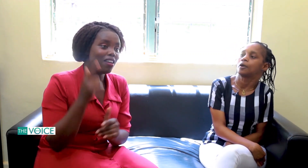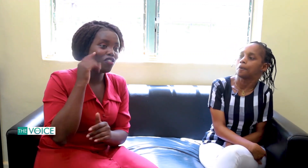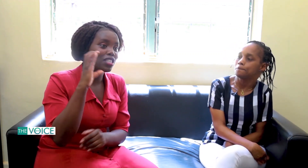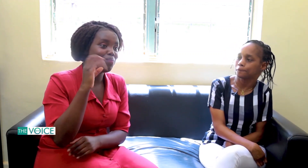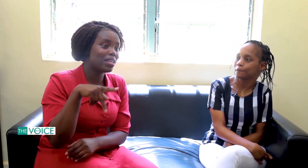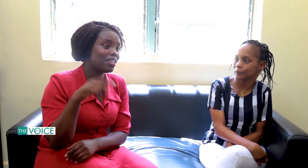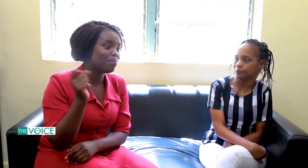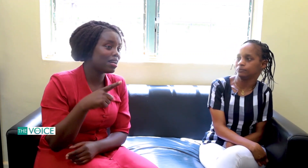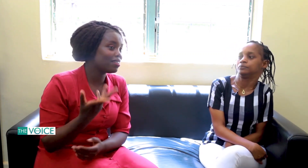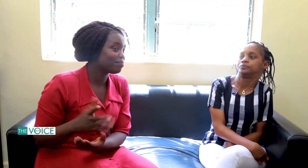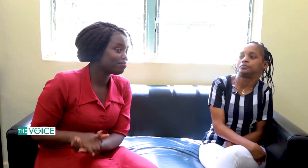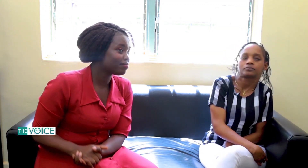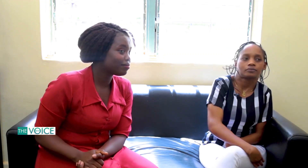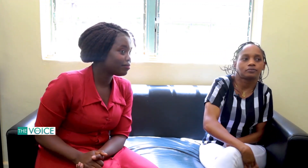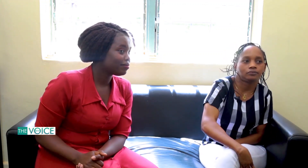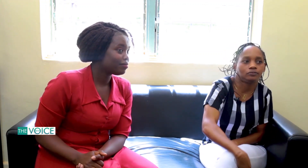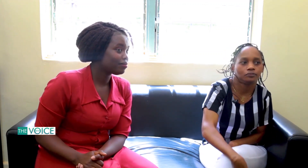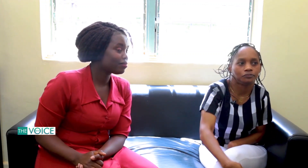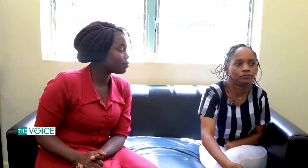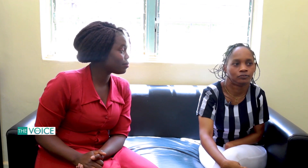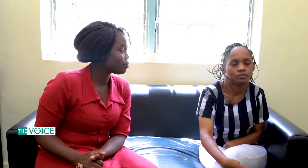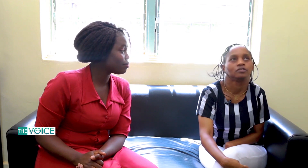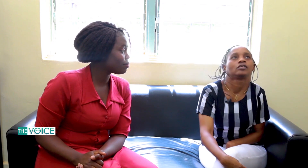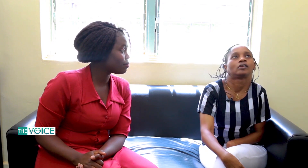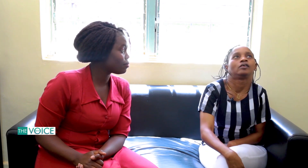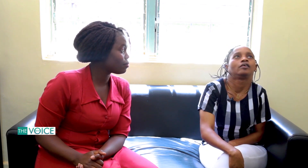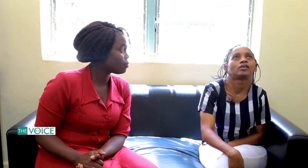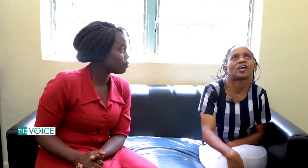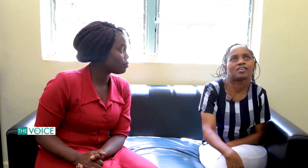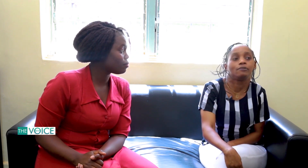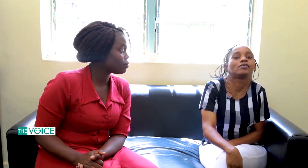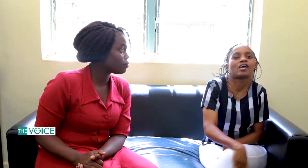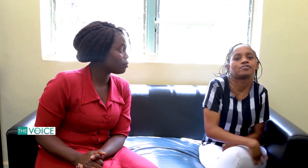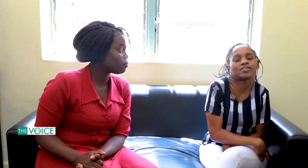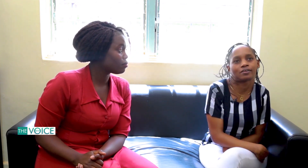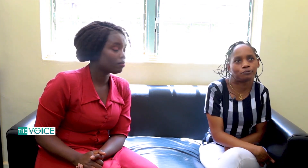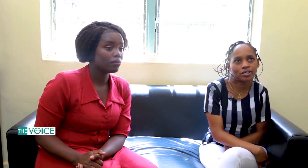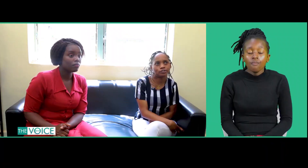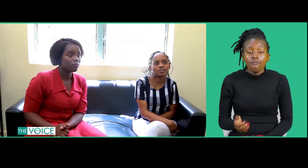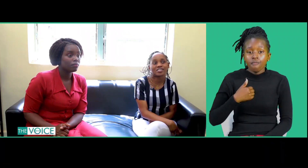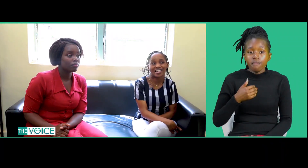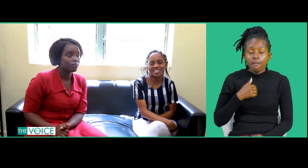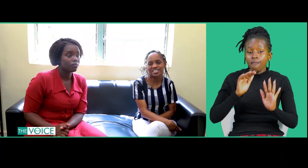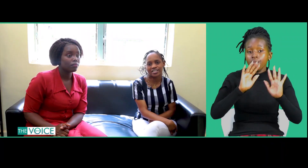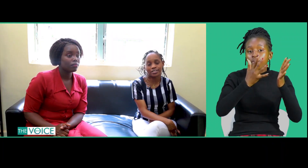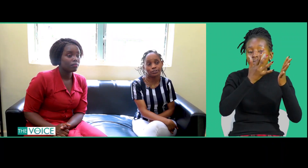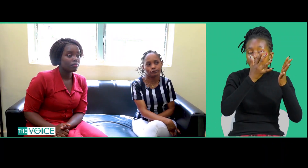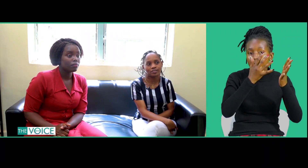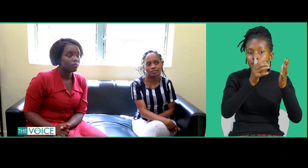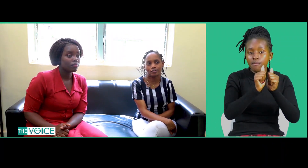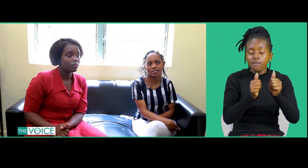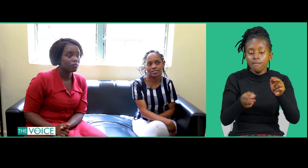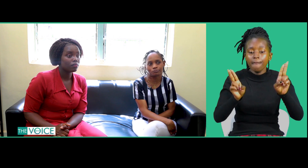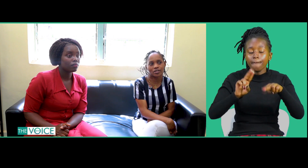general plan? Any general plan for cerebral palsy month? We will have celebrations that is in